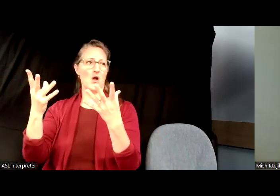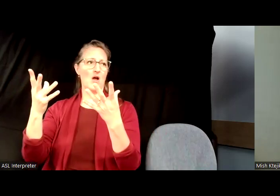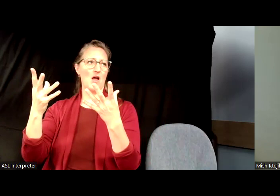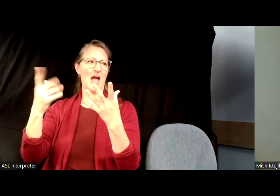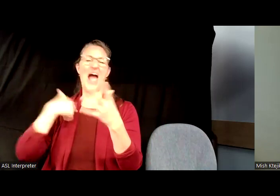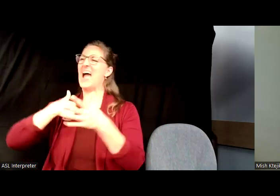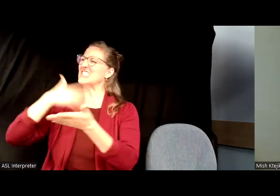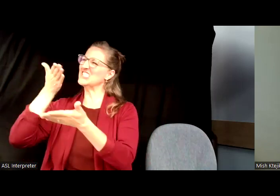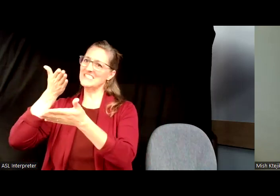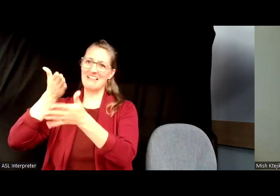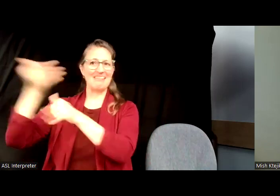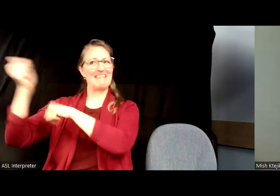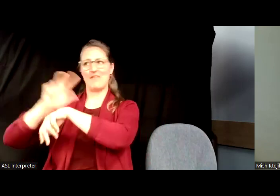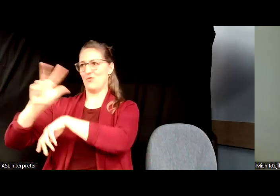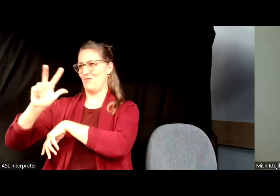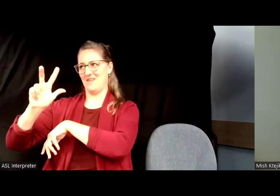at 3. I cannot stay longer.